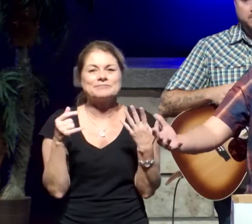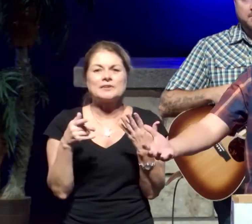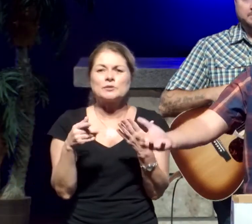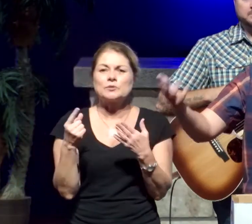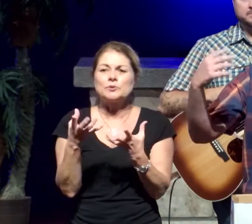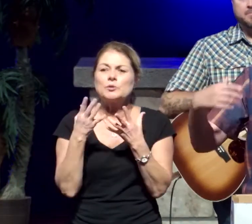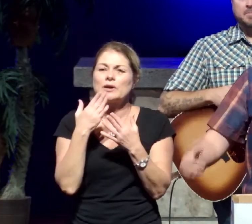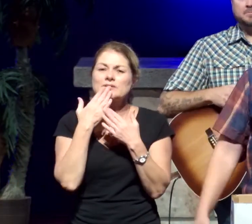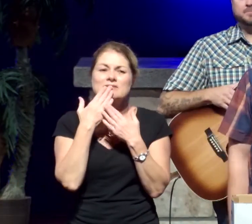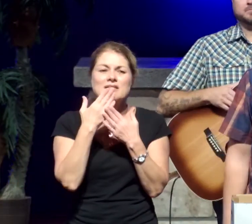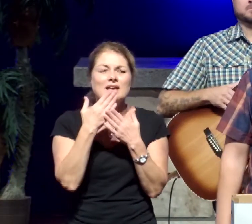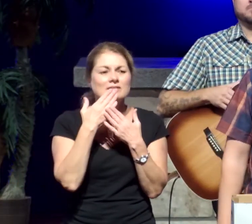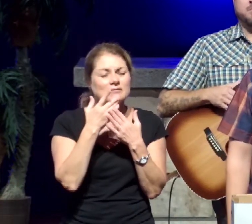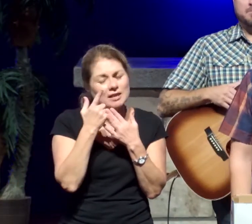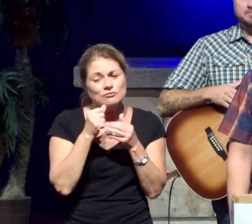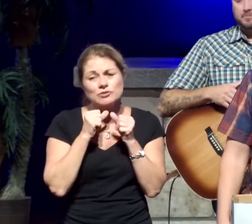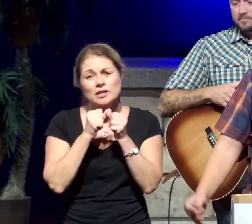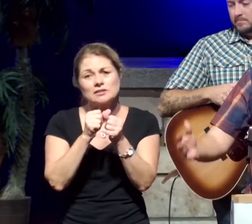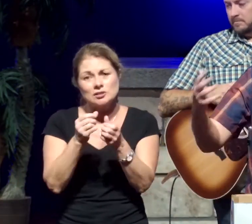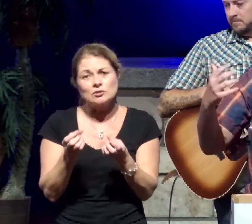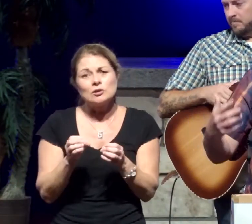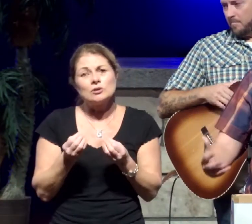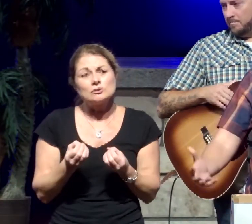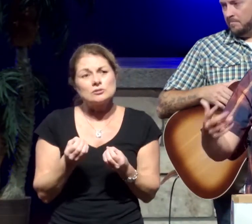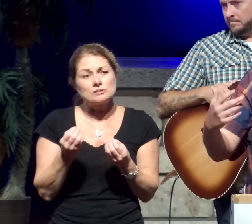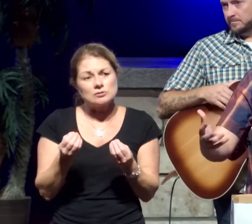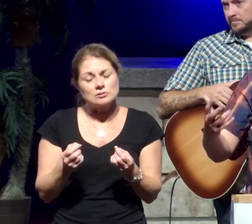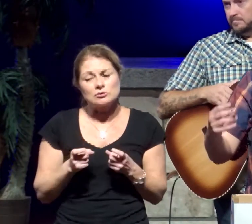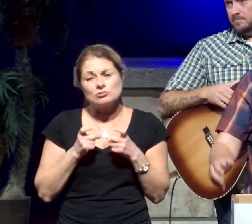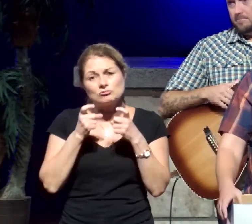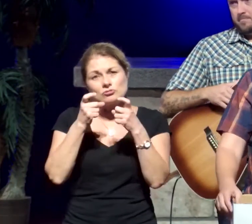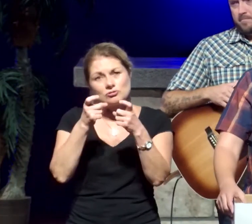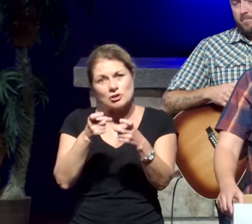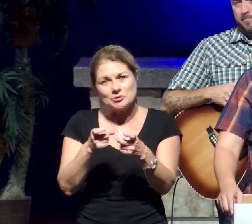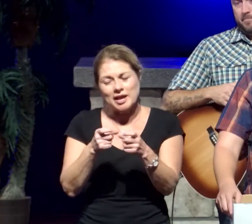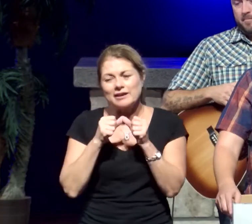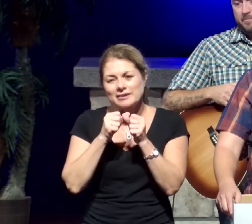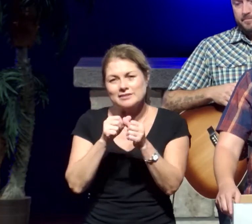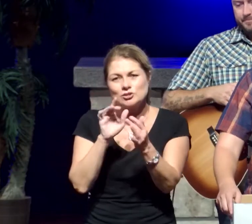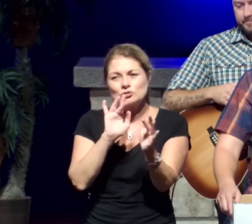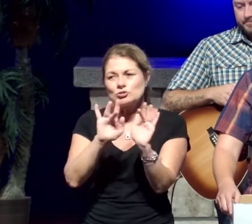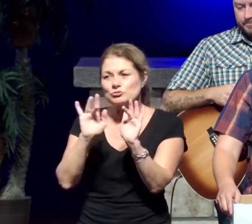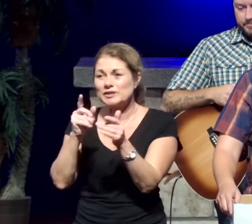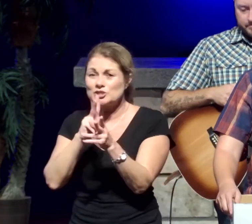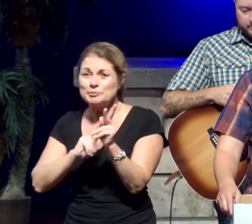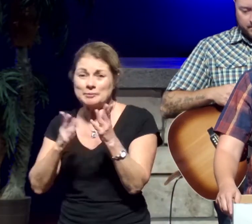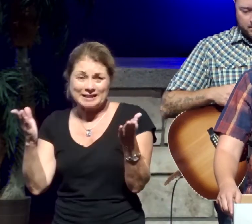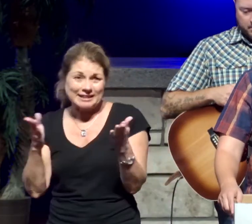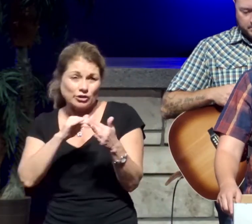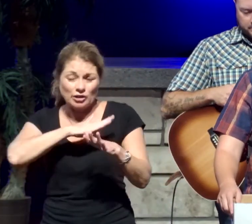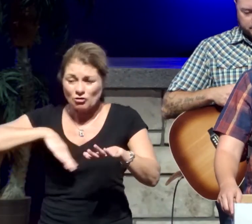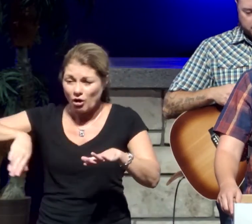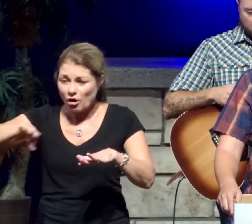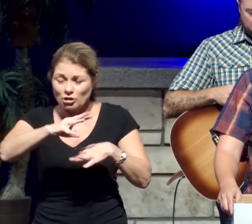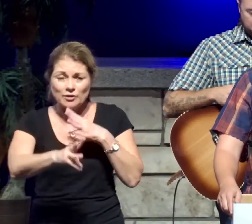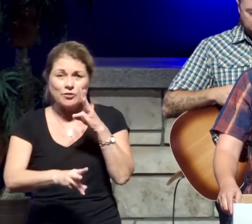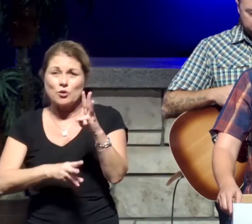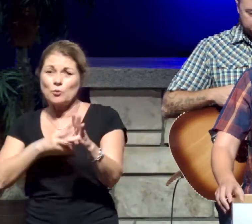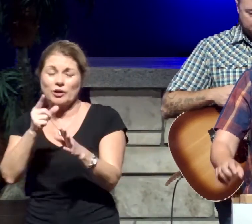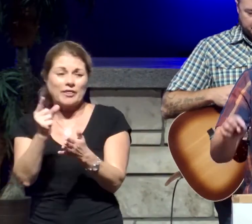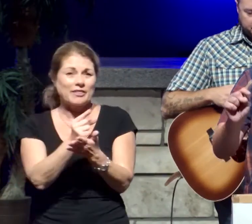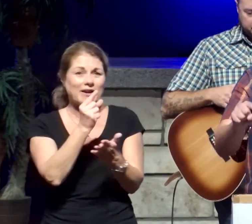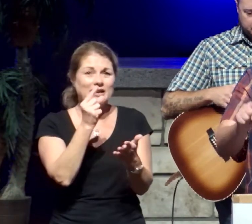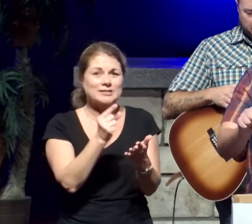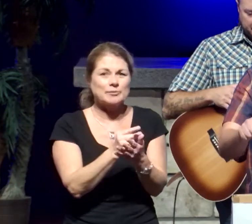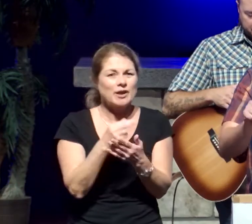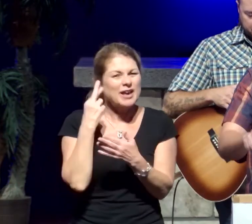you for continuing to give during this season so that we can continue to reach people here and all over the world with the gospel of the